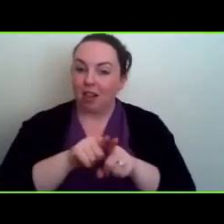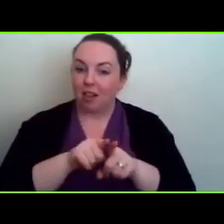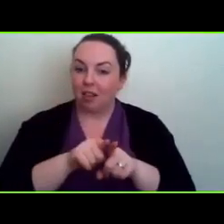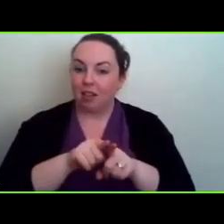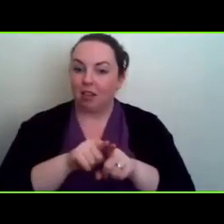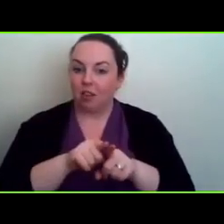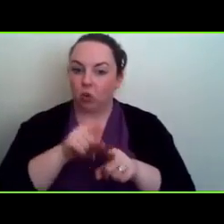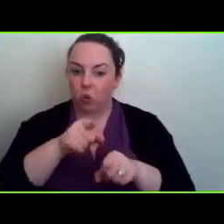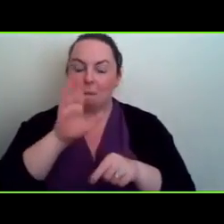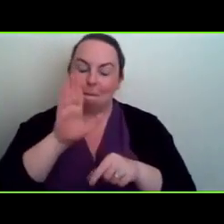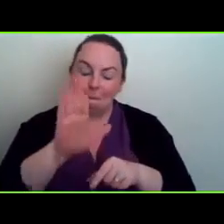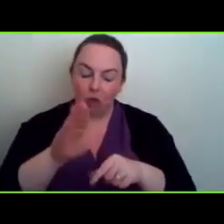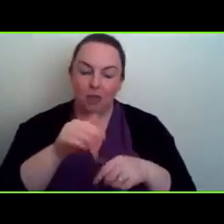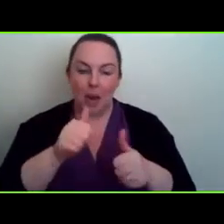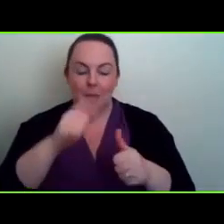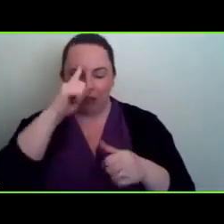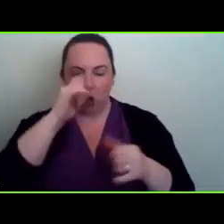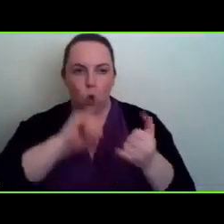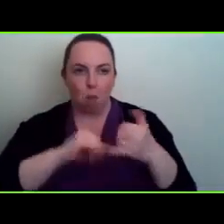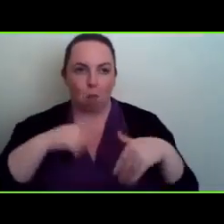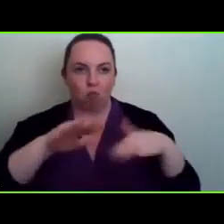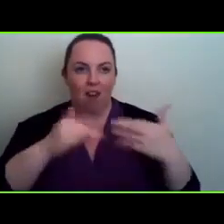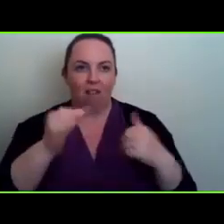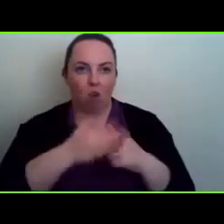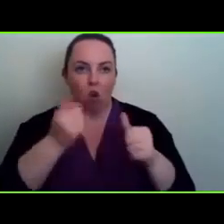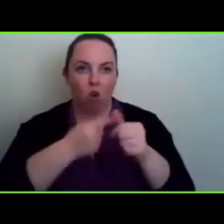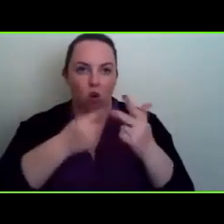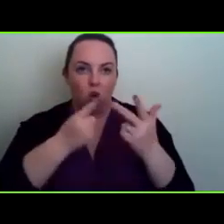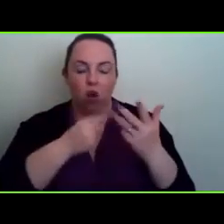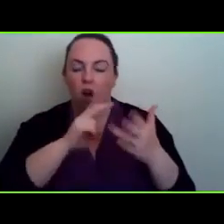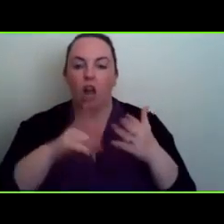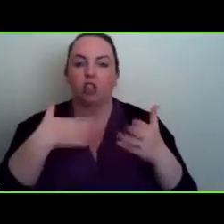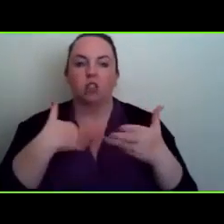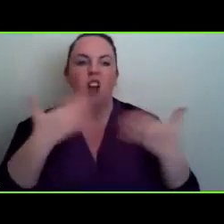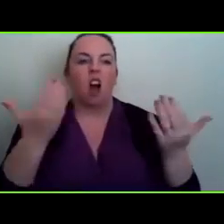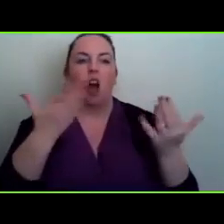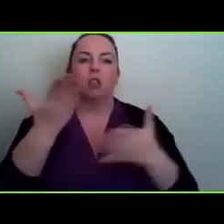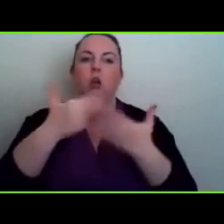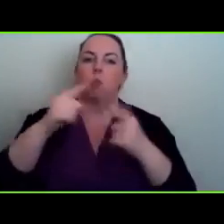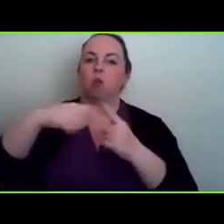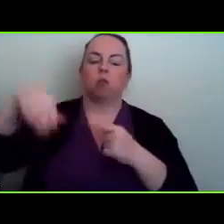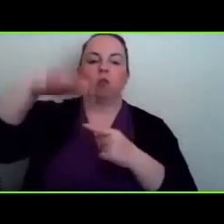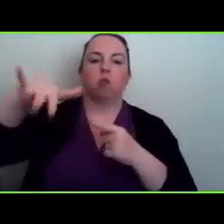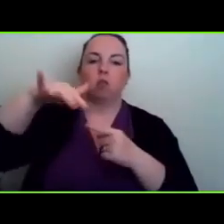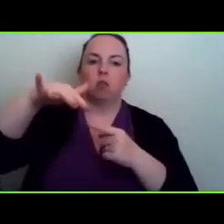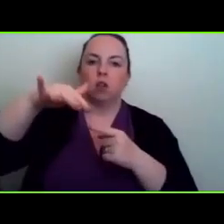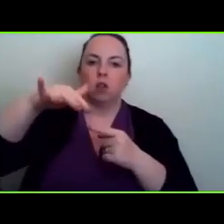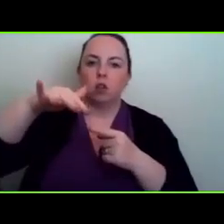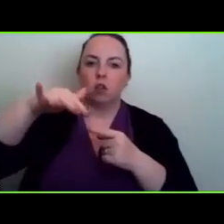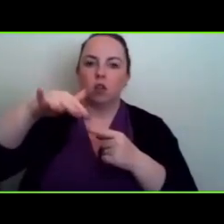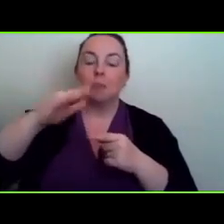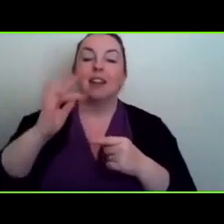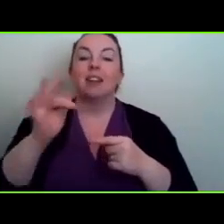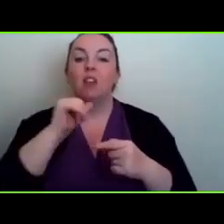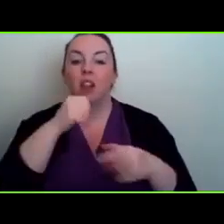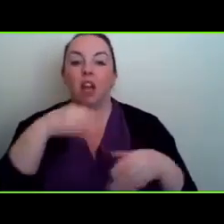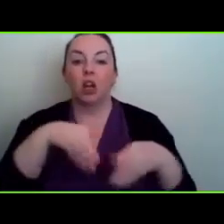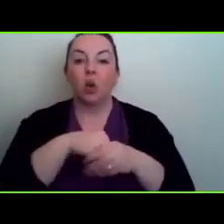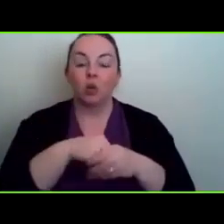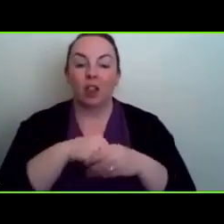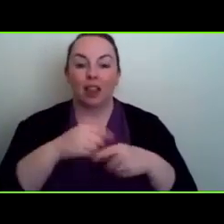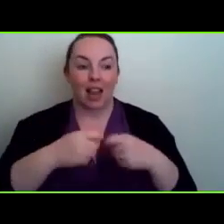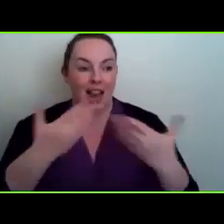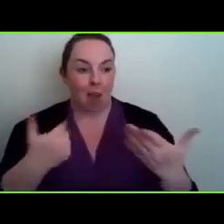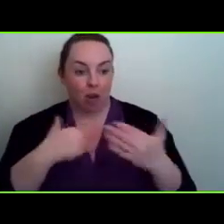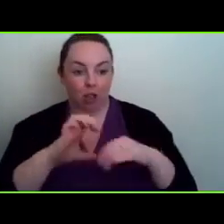in who we are providing for, rooted in the lived experience of that community and those individuals. Otherwise, this opportunity that we now